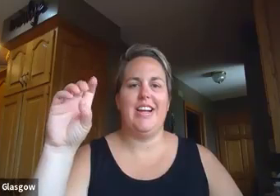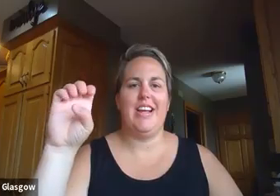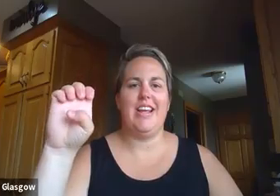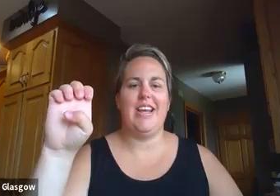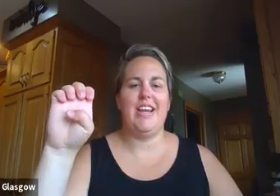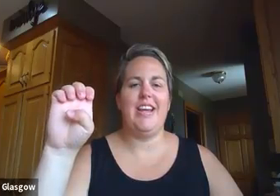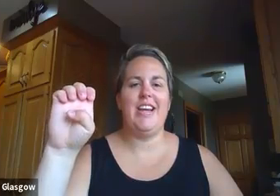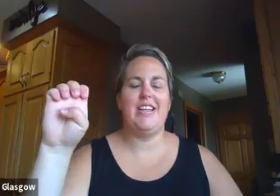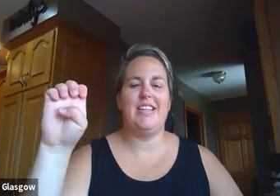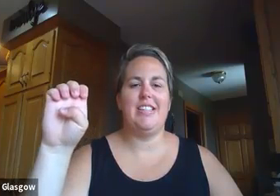E,